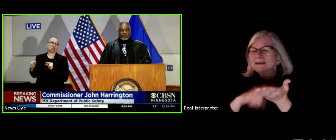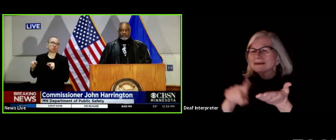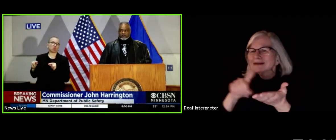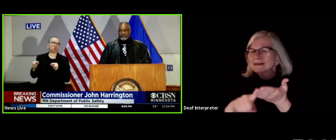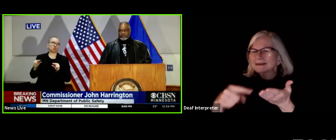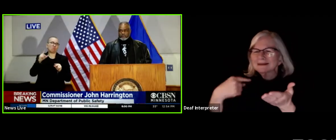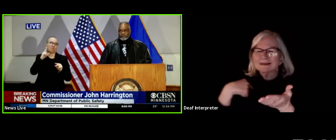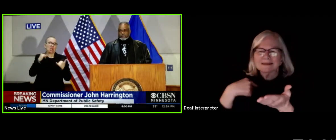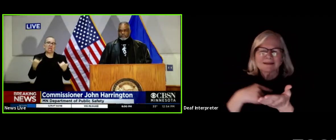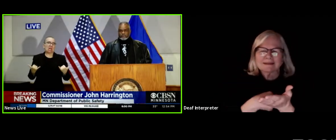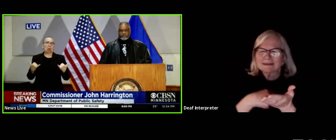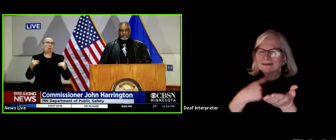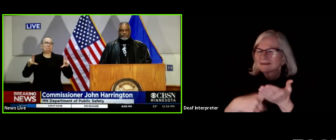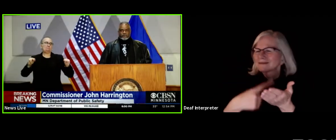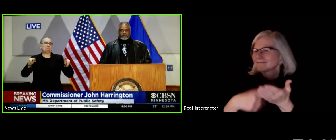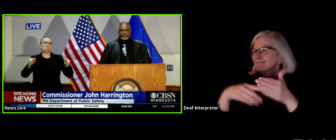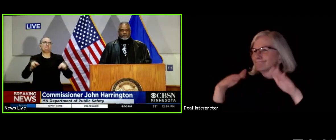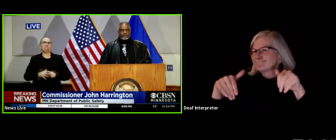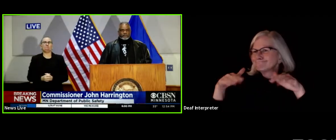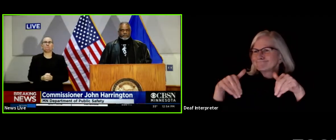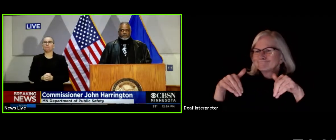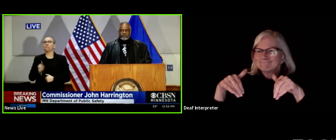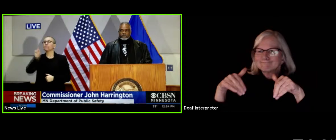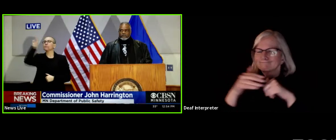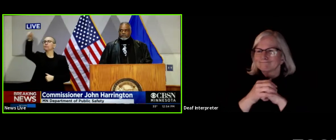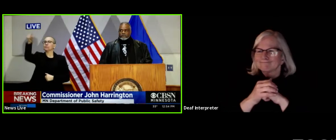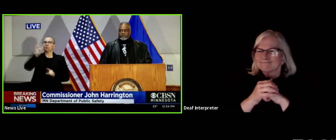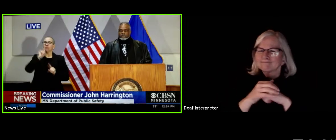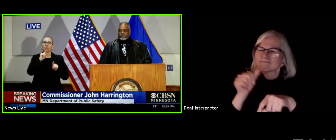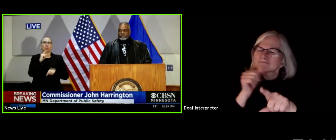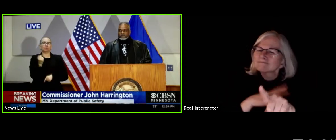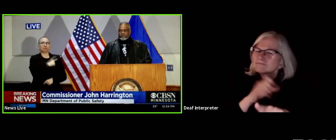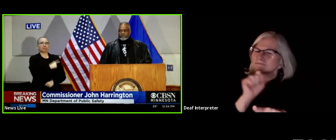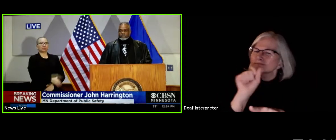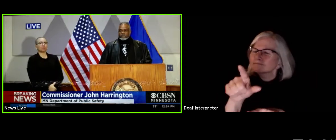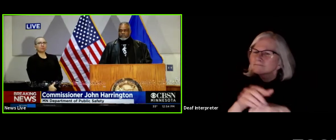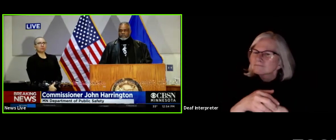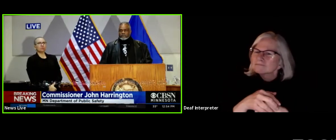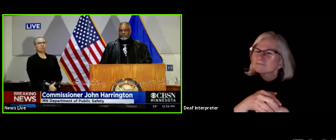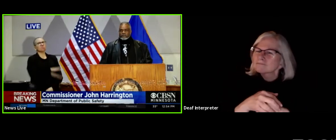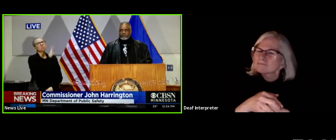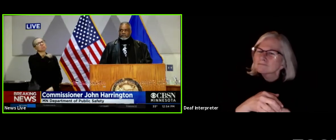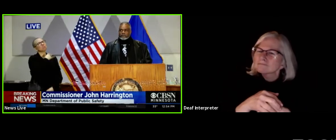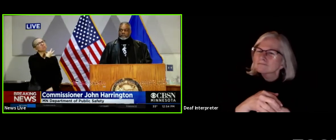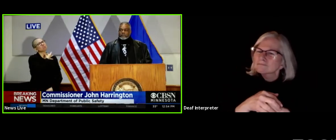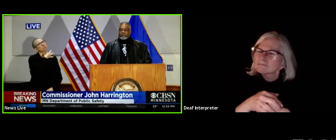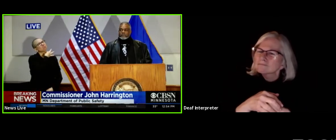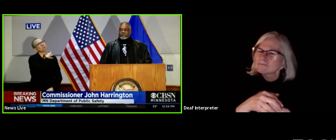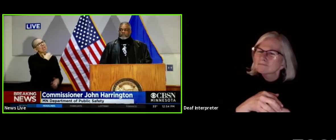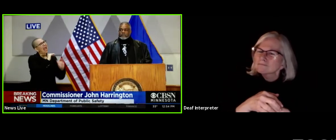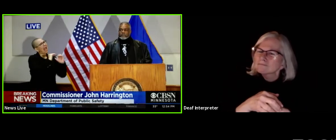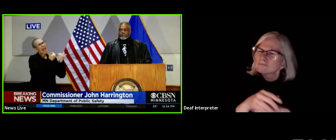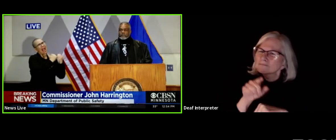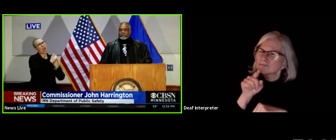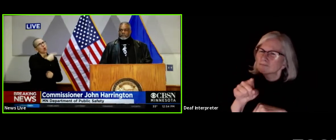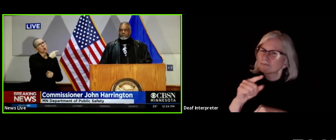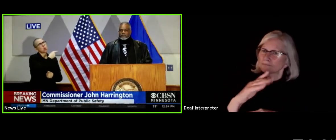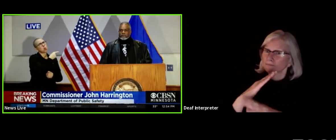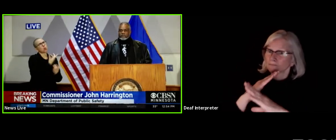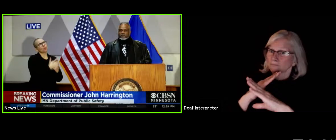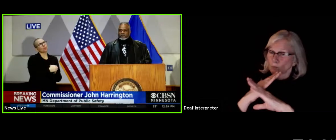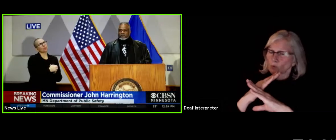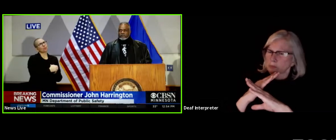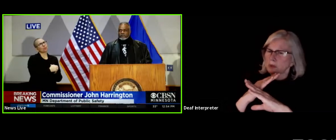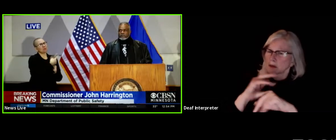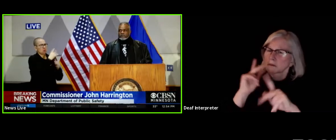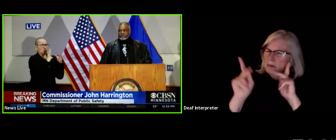that we have. Commissioner, I wondered how you go about protecting people. It sounded like you are thinking of a very swift action for